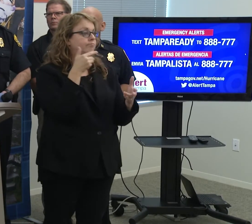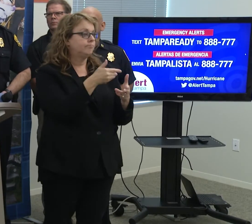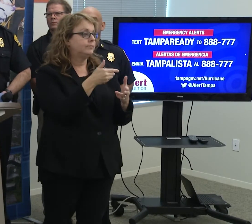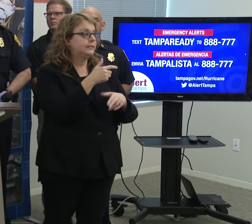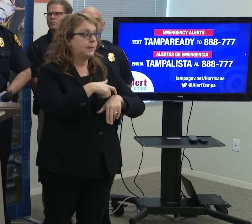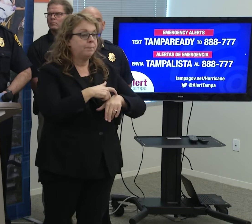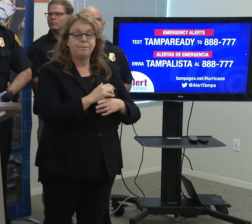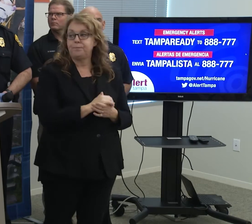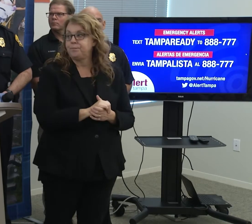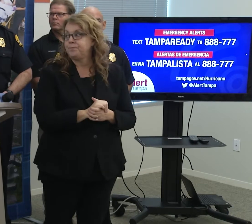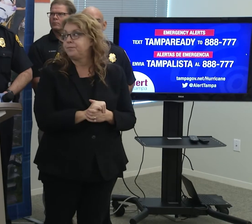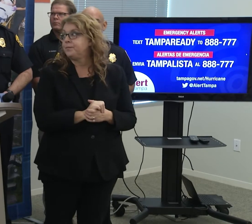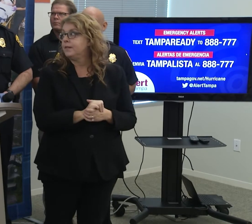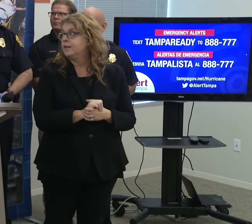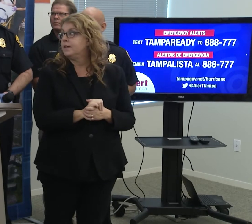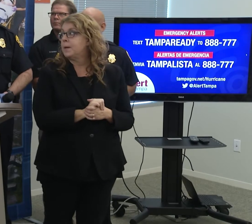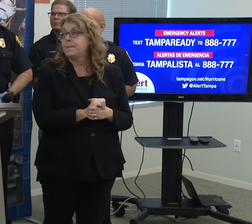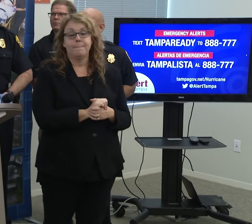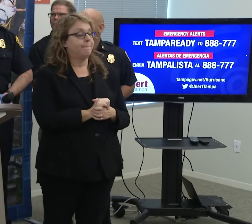season.